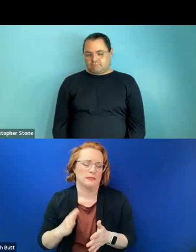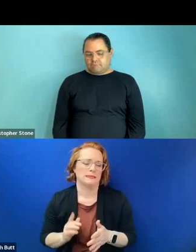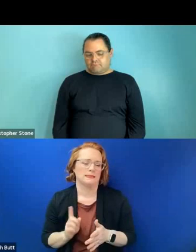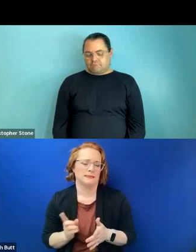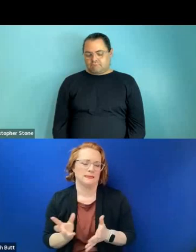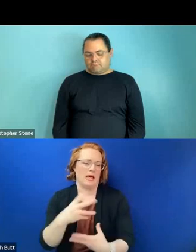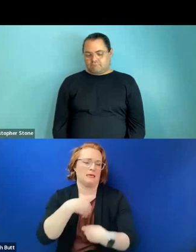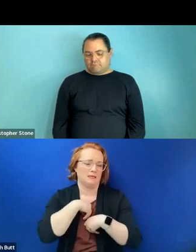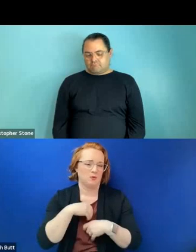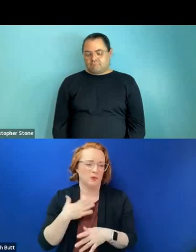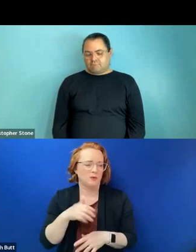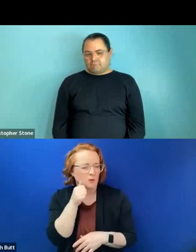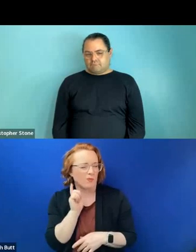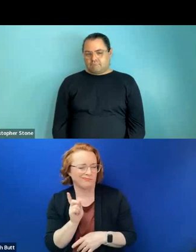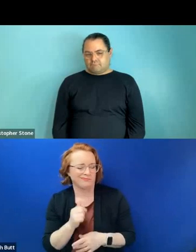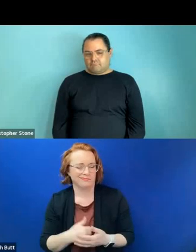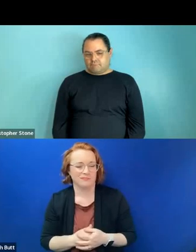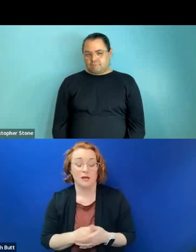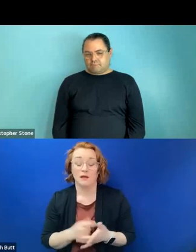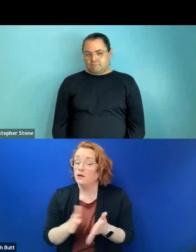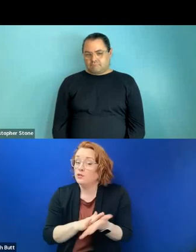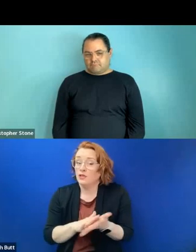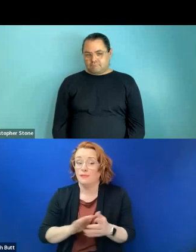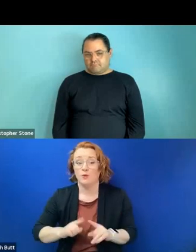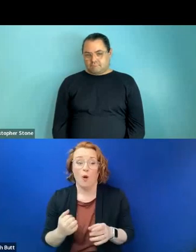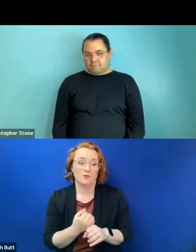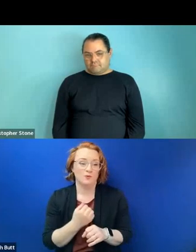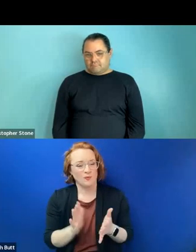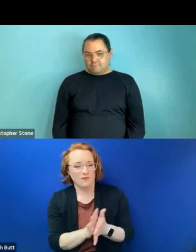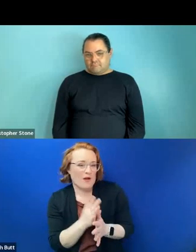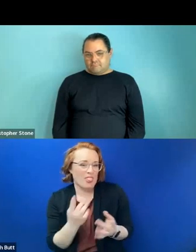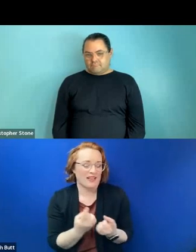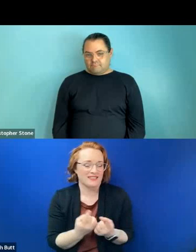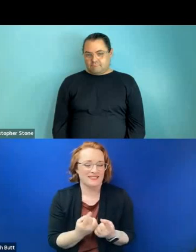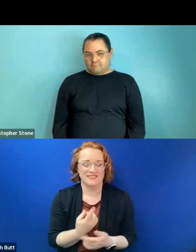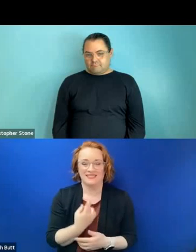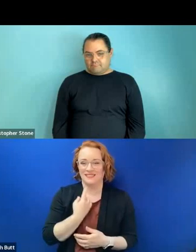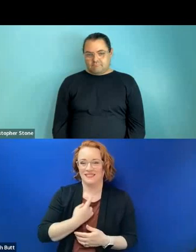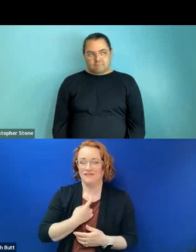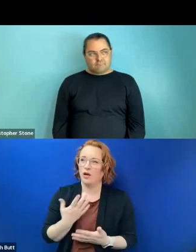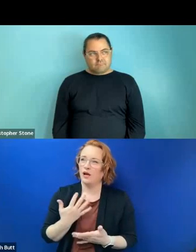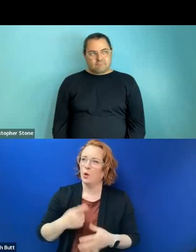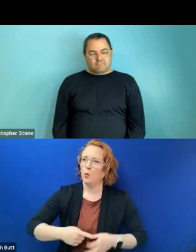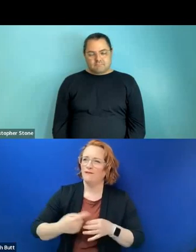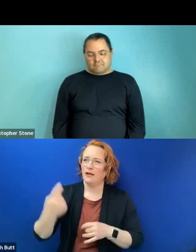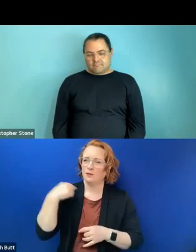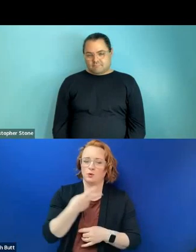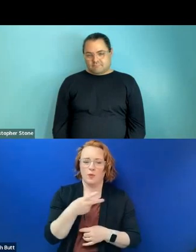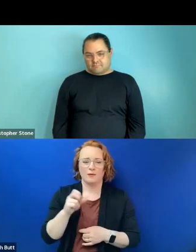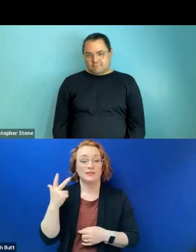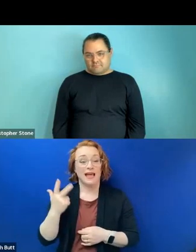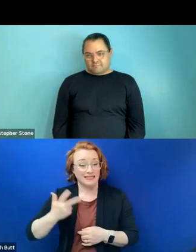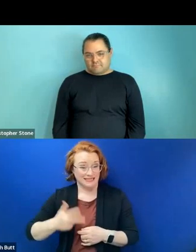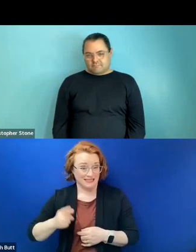need to just be aware of that. But that doesn't mean that you can't do fun things. I qualified in